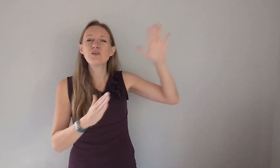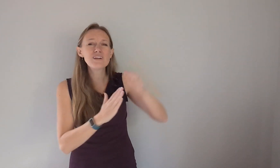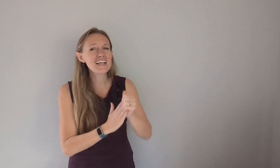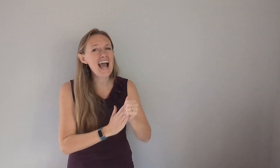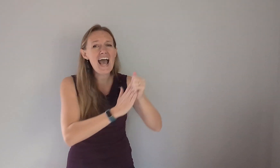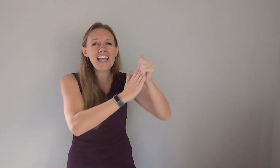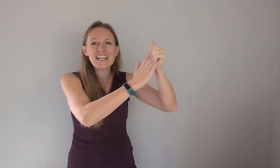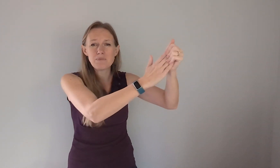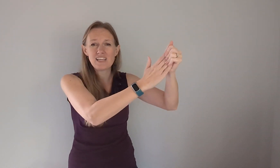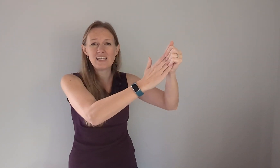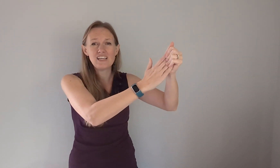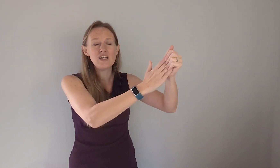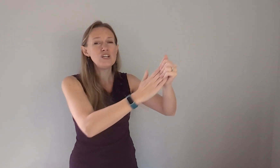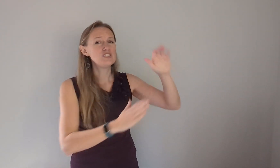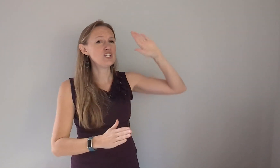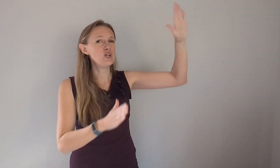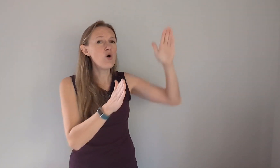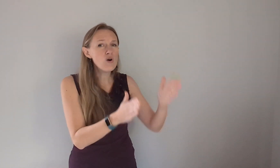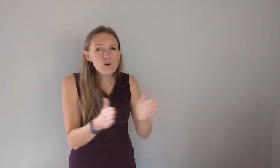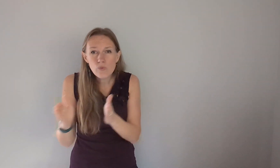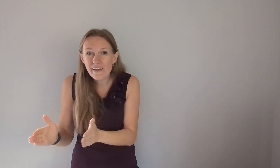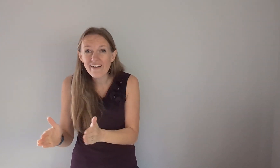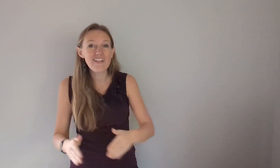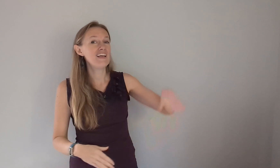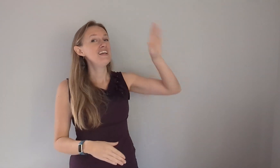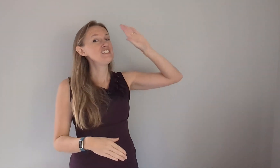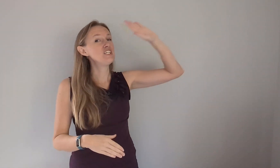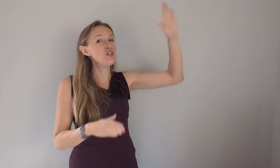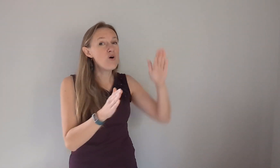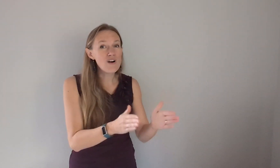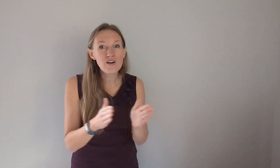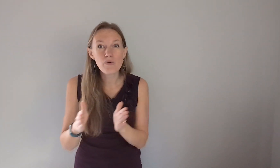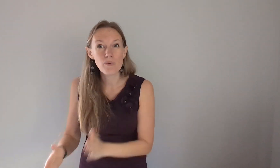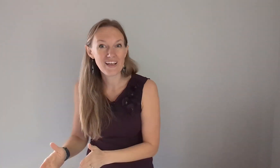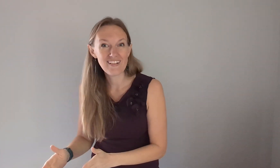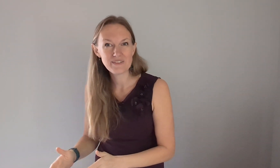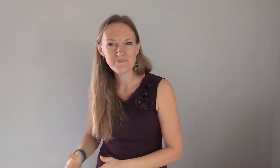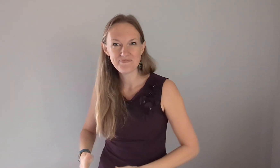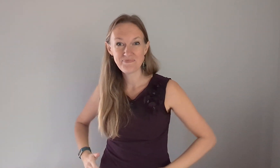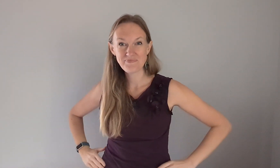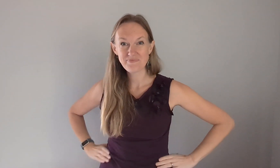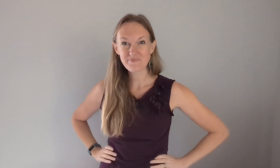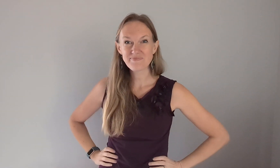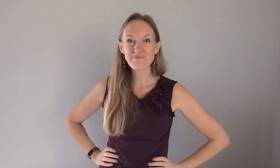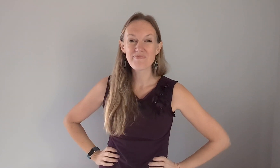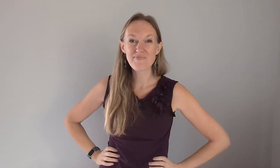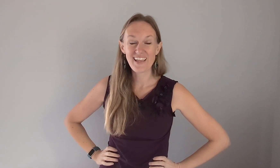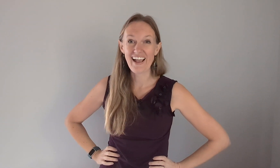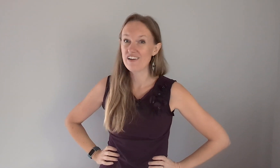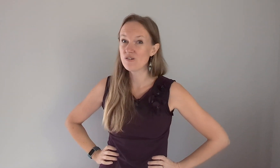you're guiding me to your will, to your will. Okay, I know